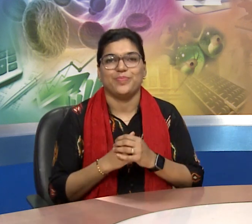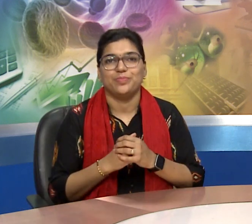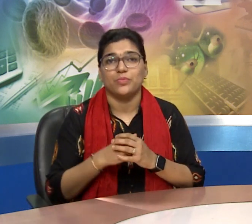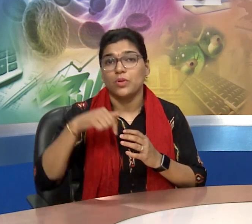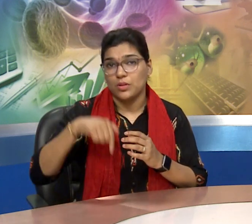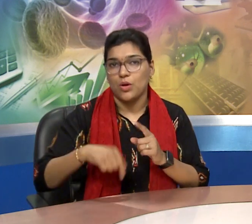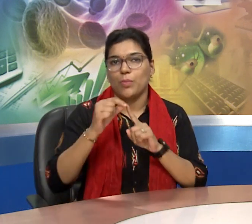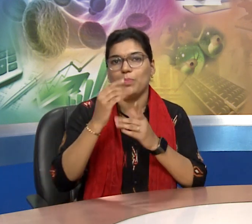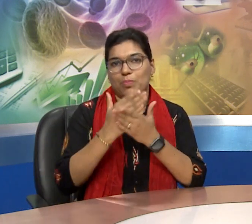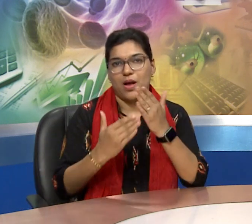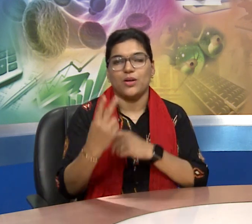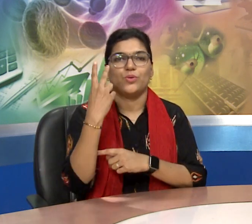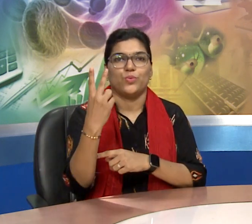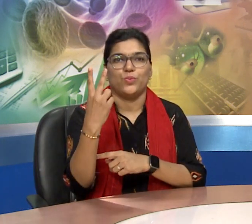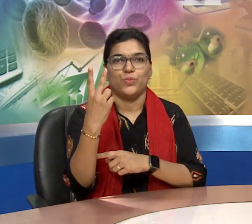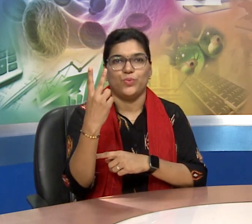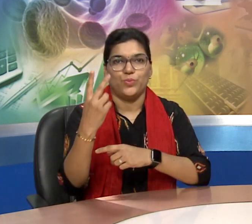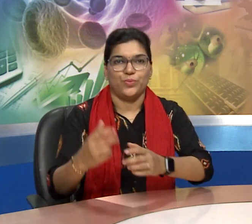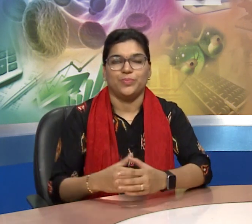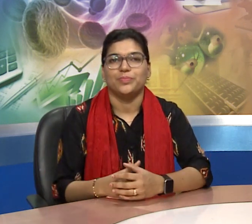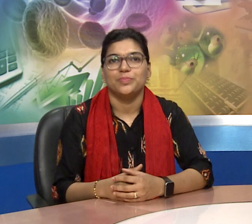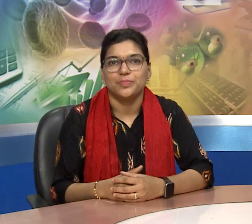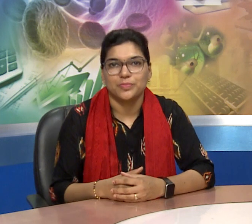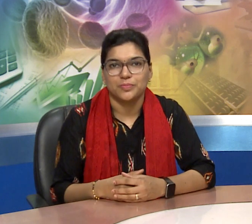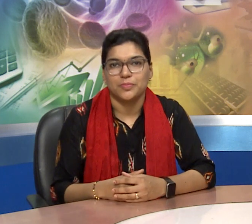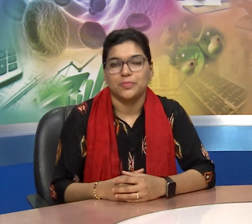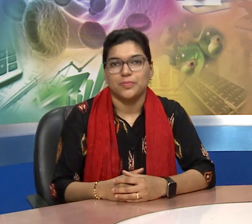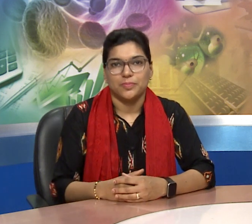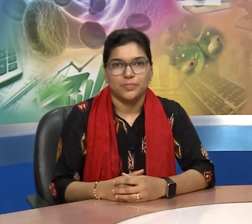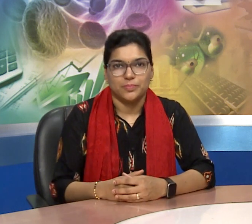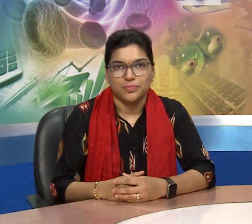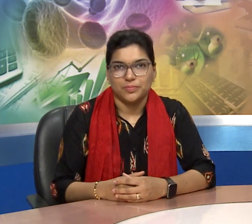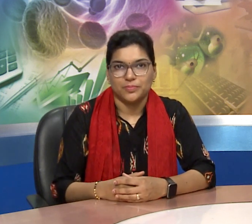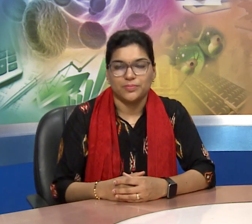All this we are going to explain. This video is part 2.